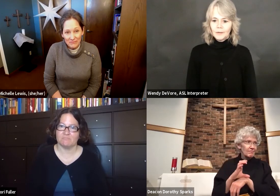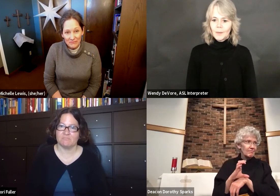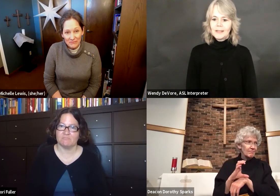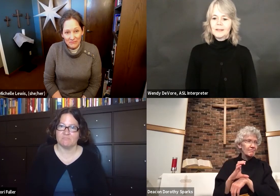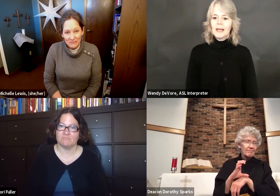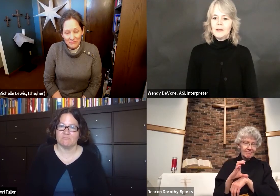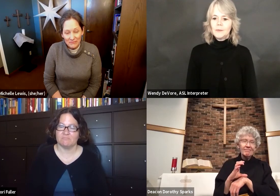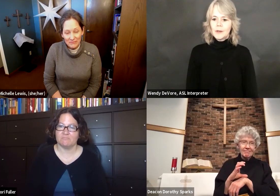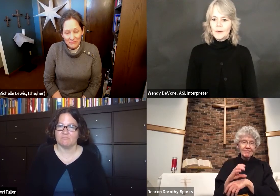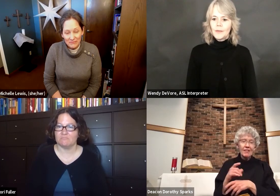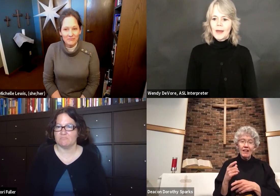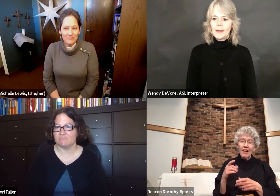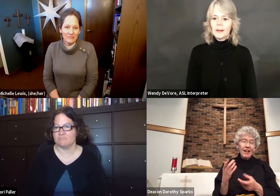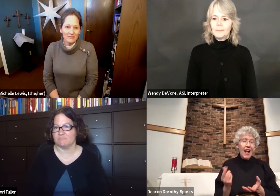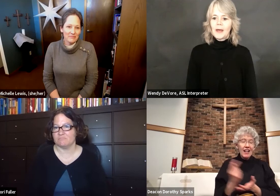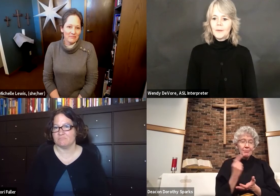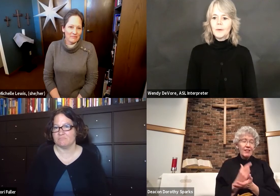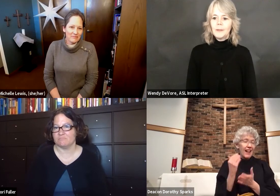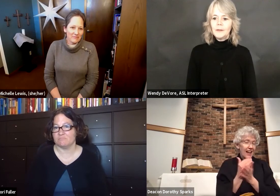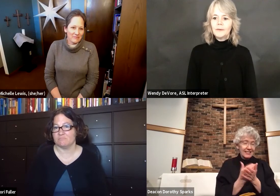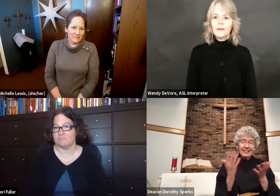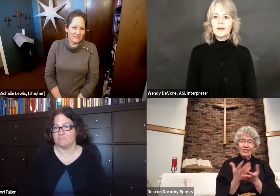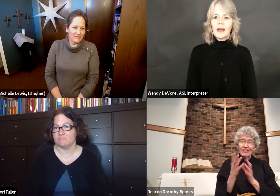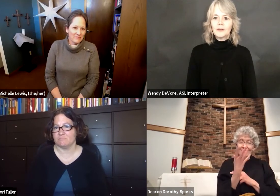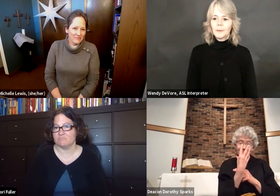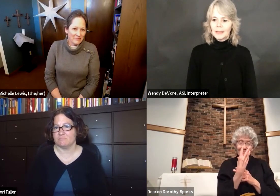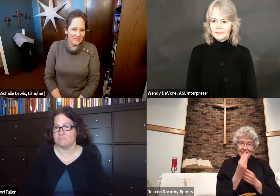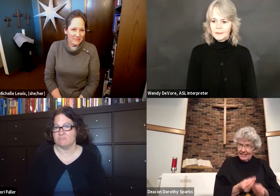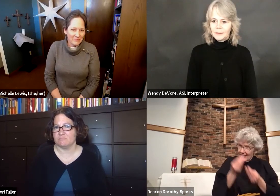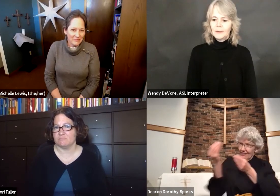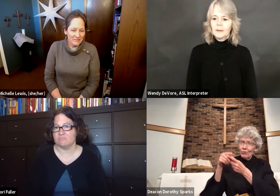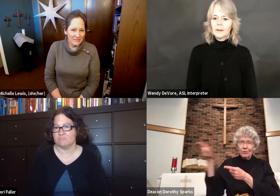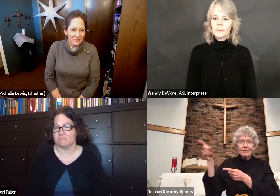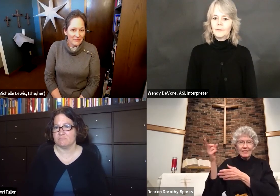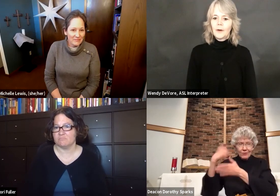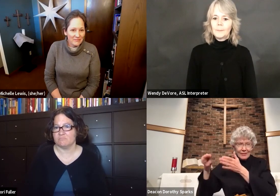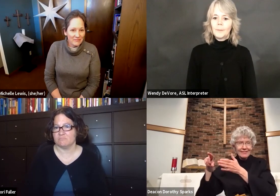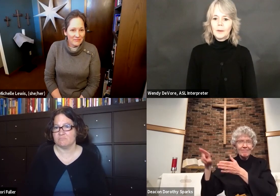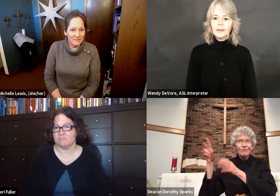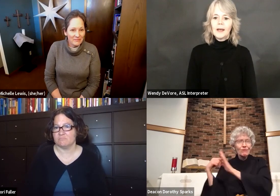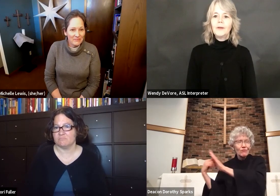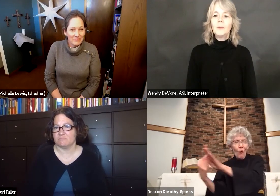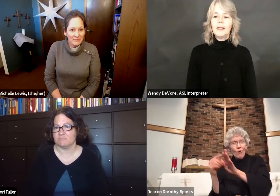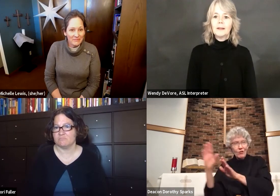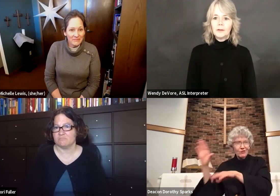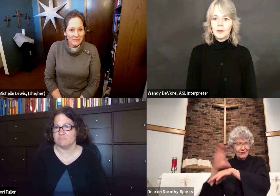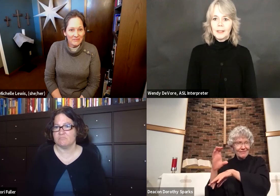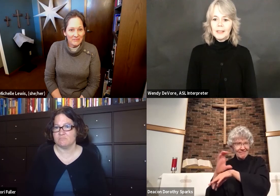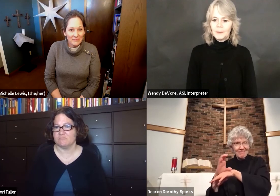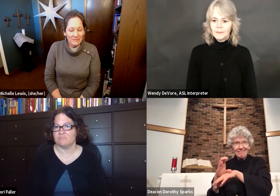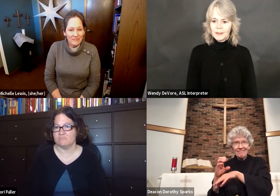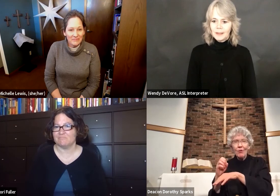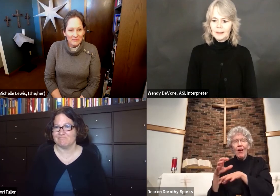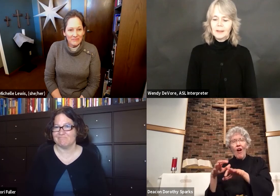And we also want to let you know that Bethel will be using the gospel lesson from Bold every week